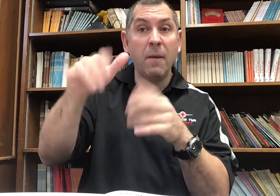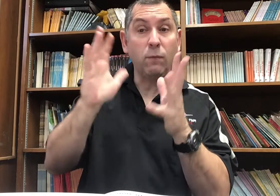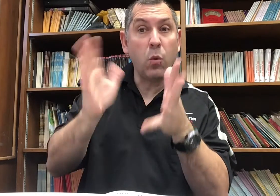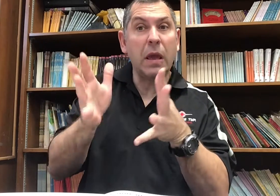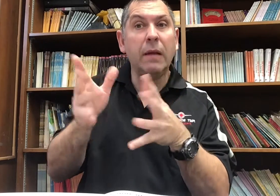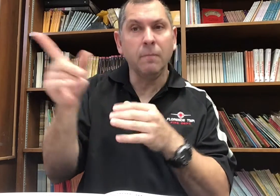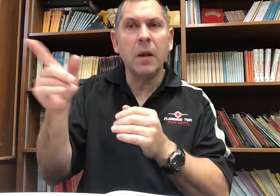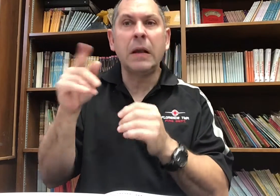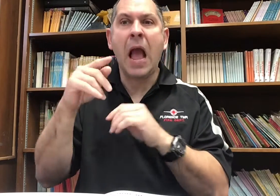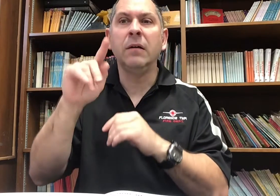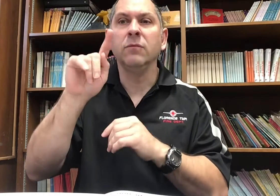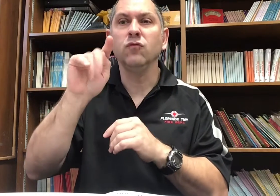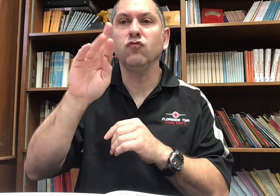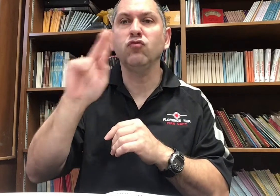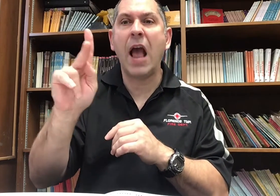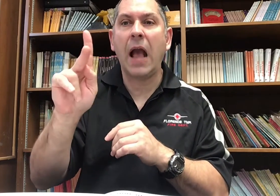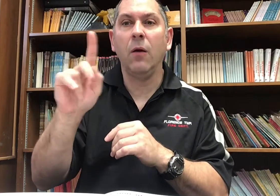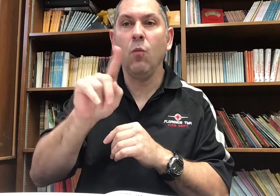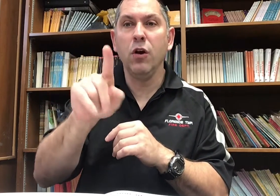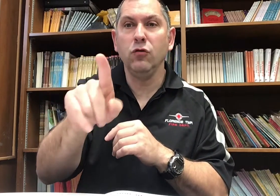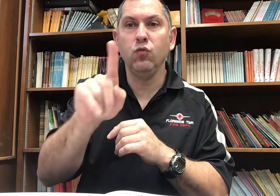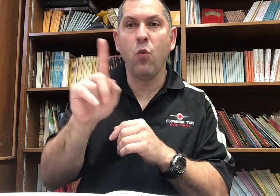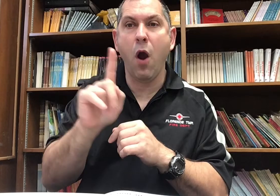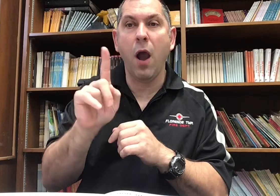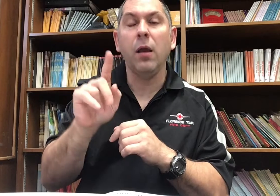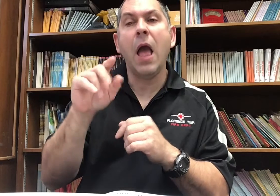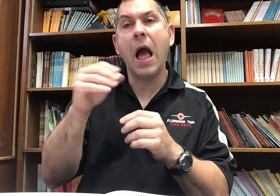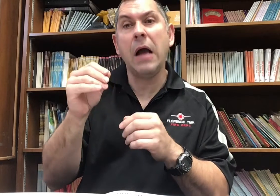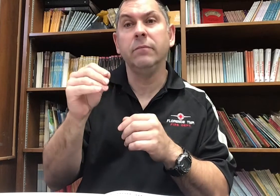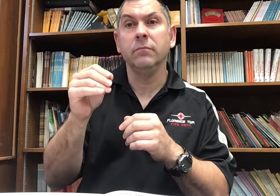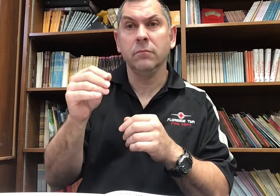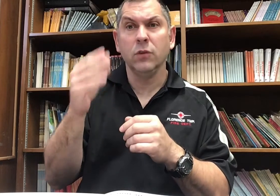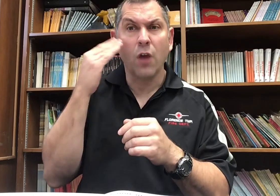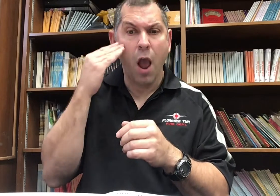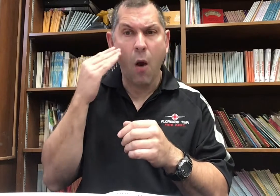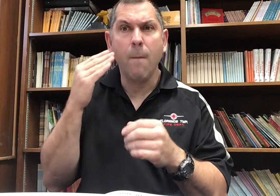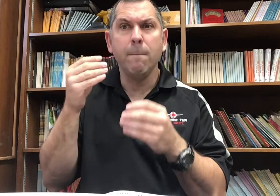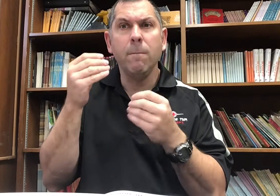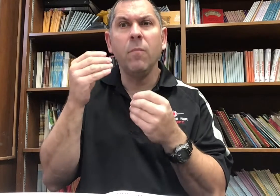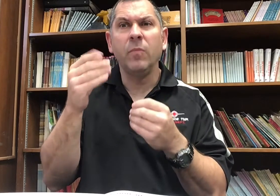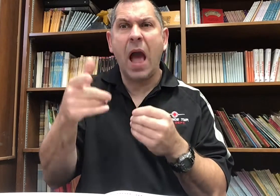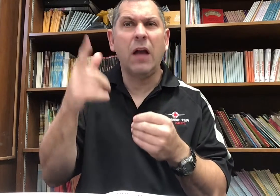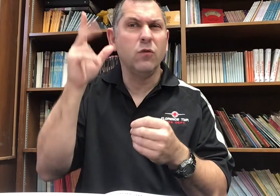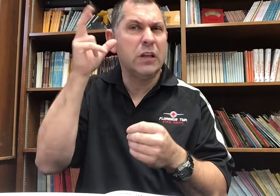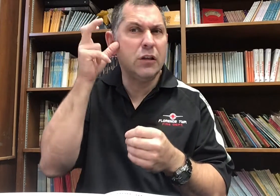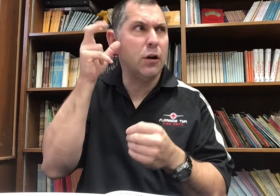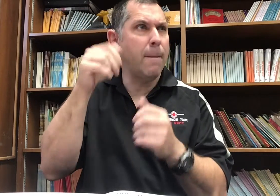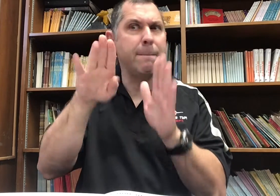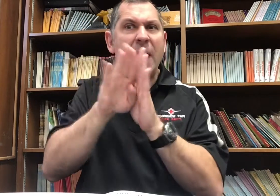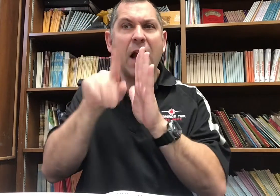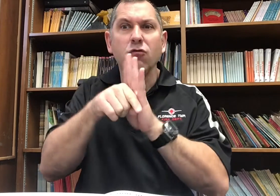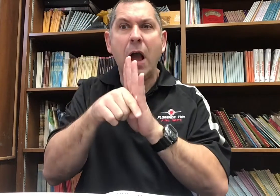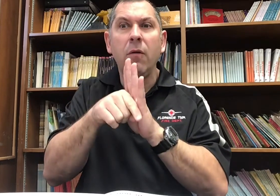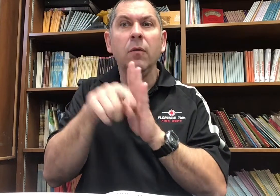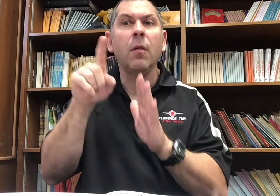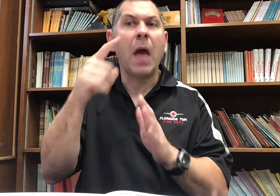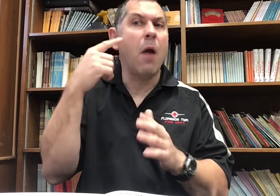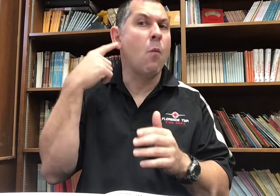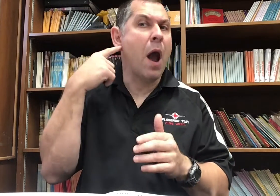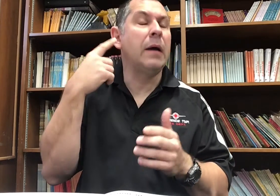but that's okay. You don't want to hang up when you call 911. You leave it on so that they can track you. And it's important for